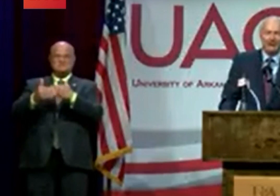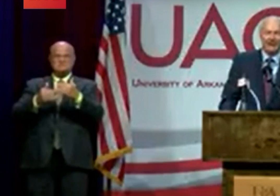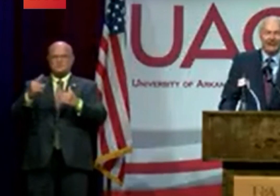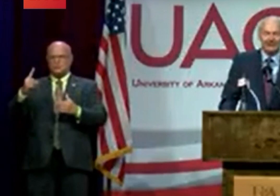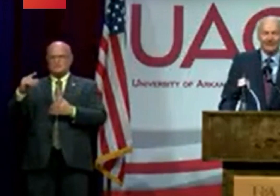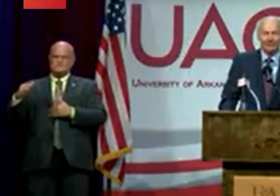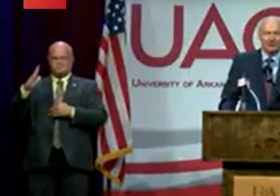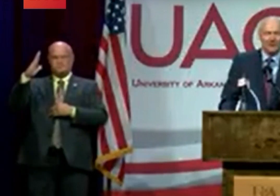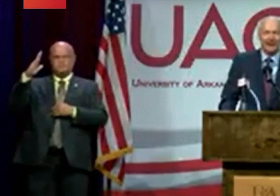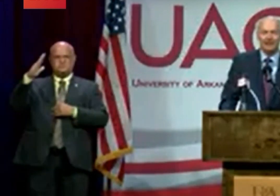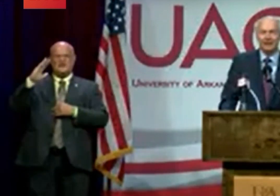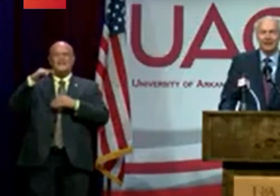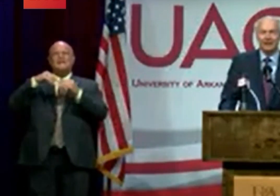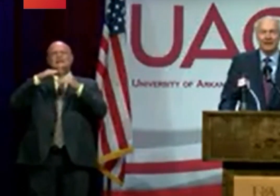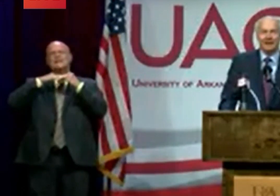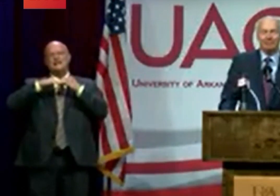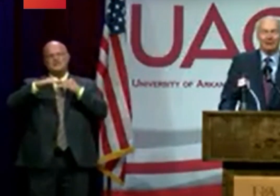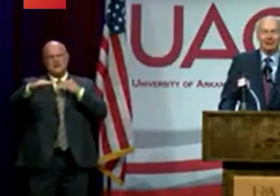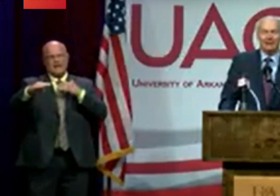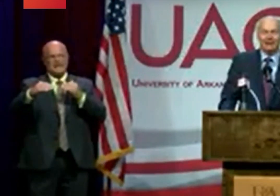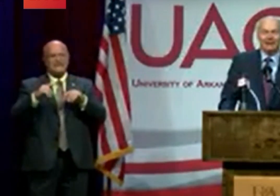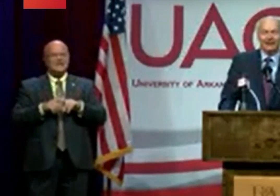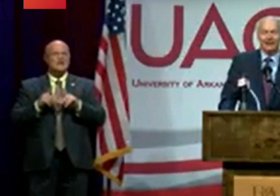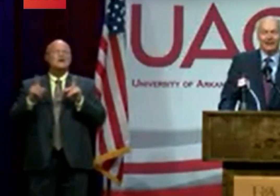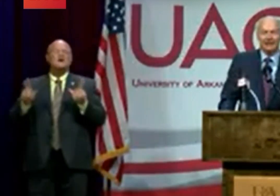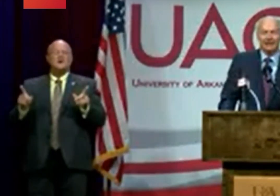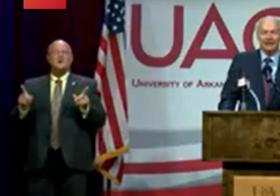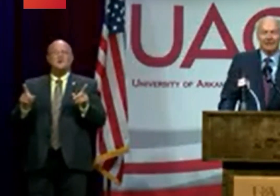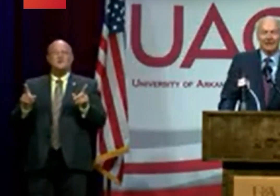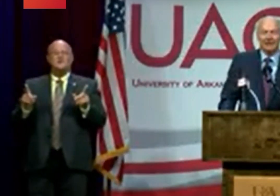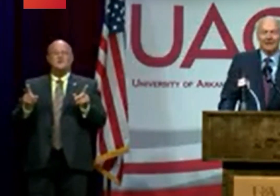one spike, and it levels out. The